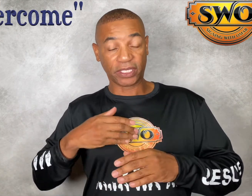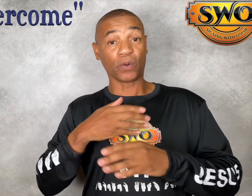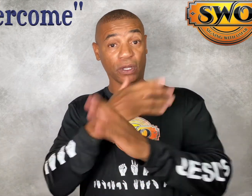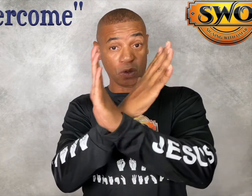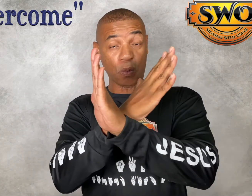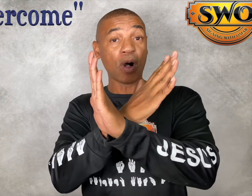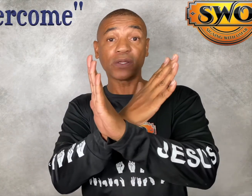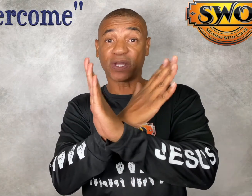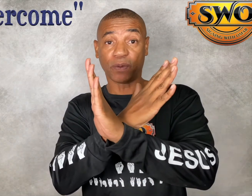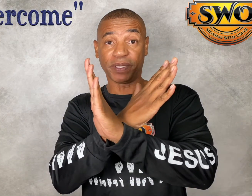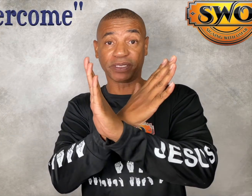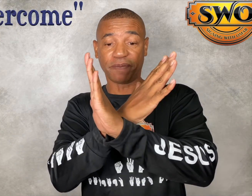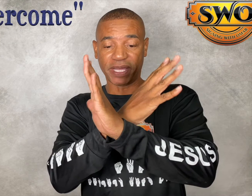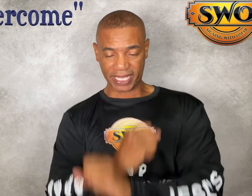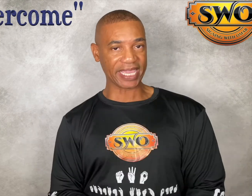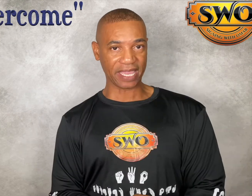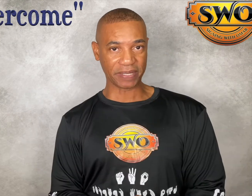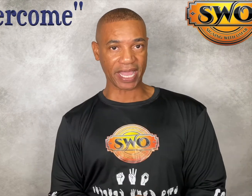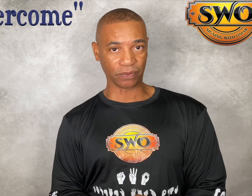were walls that were built up and then they came down.